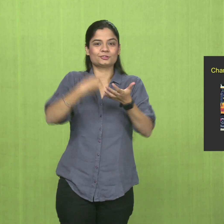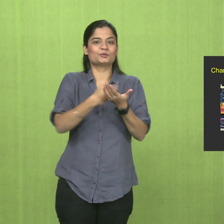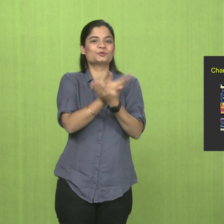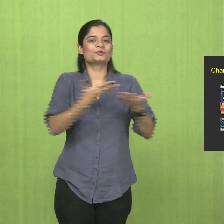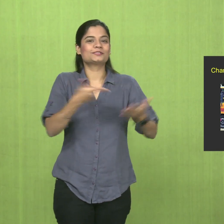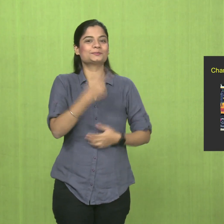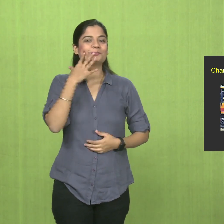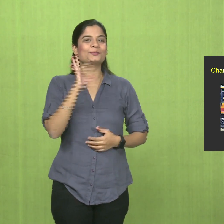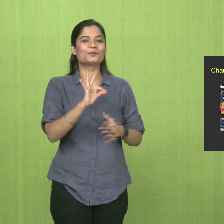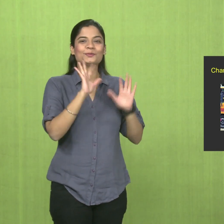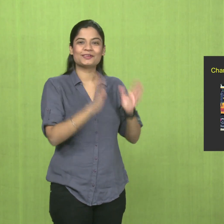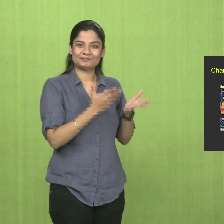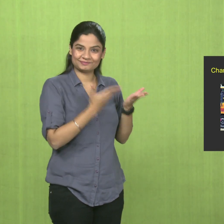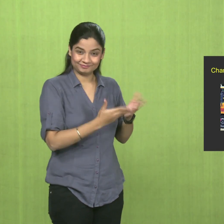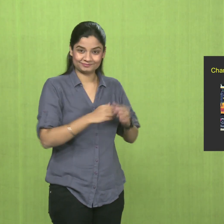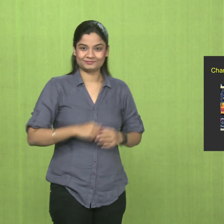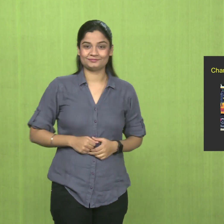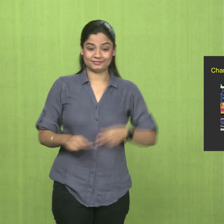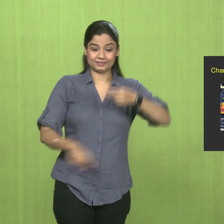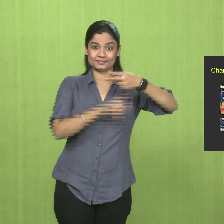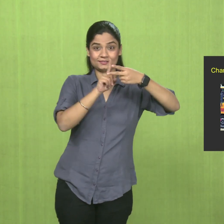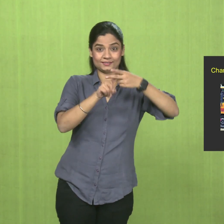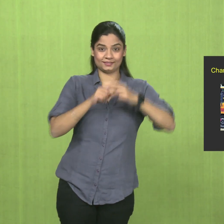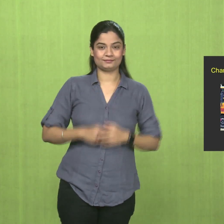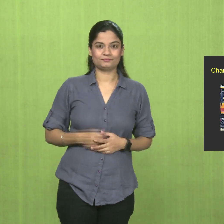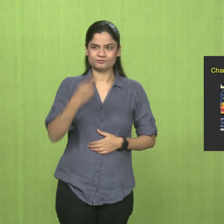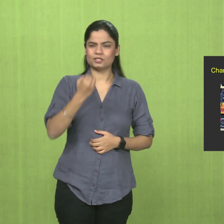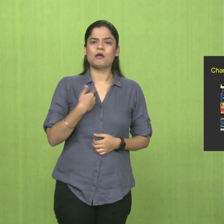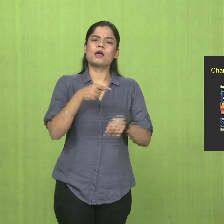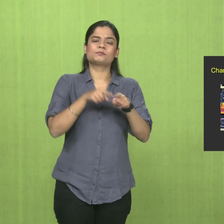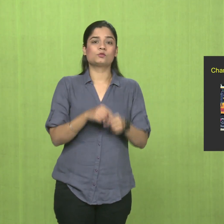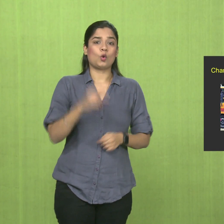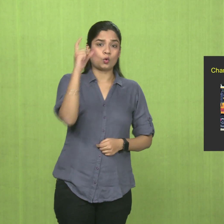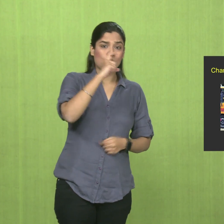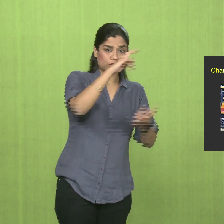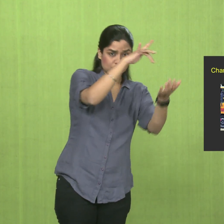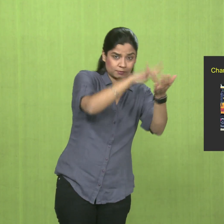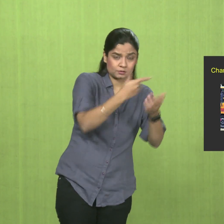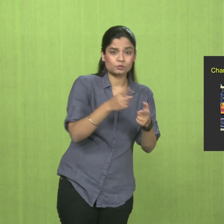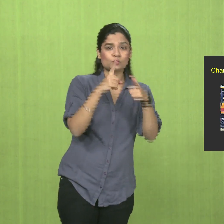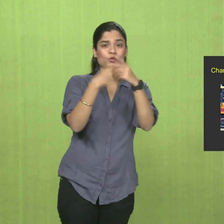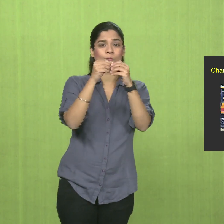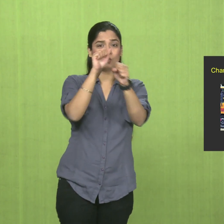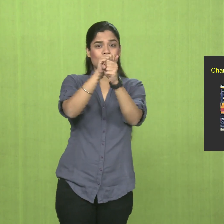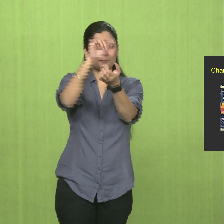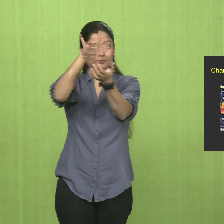shelter. So, it's an important resource. Second thing, we have to go to